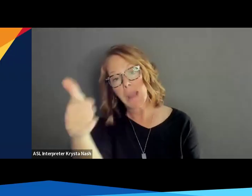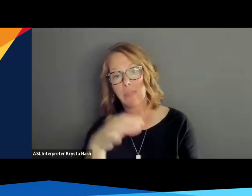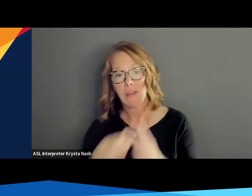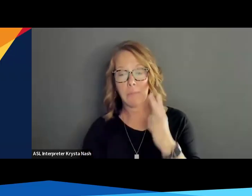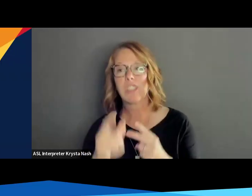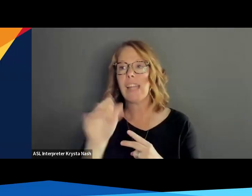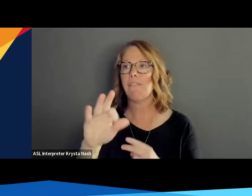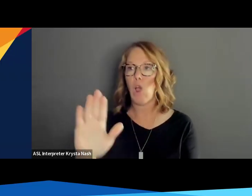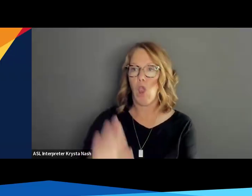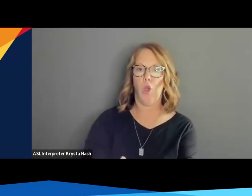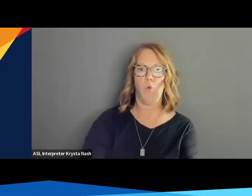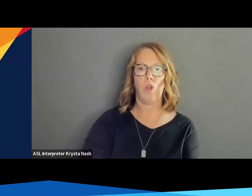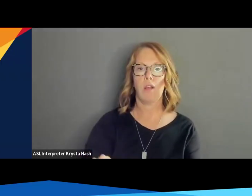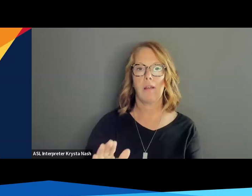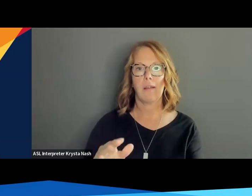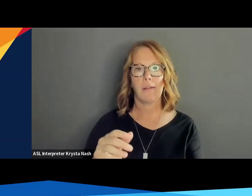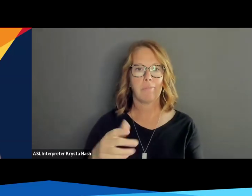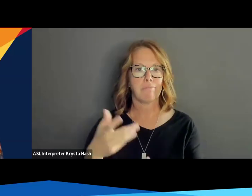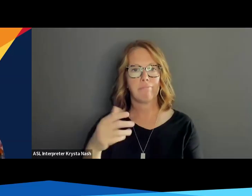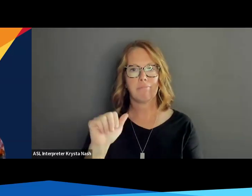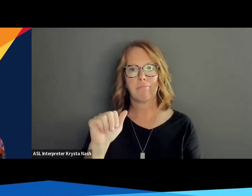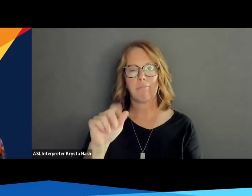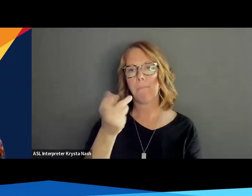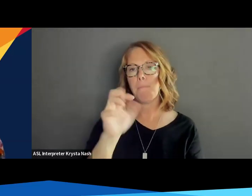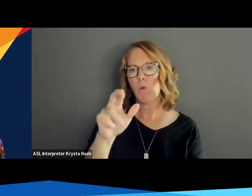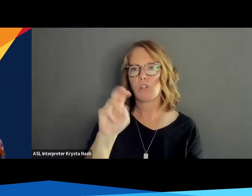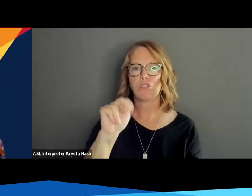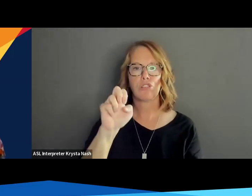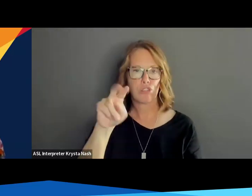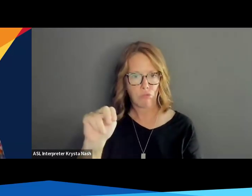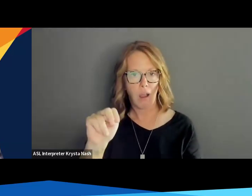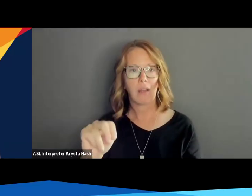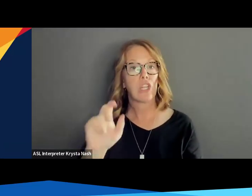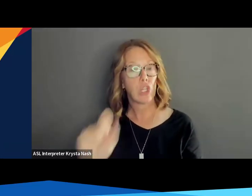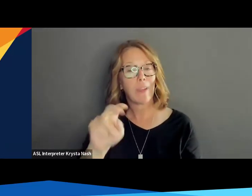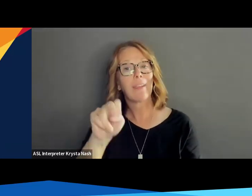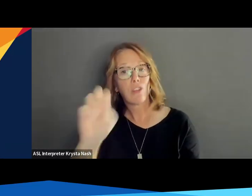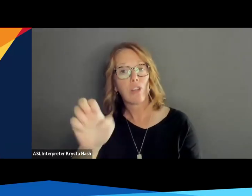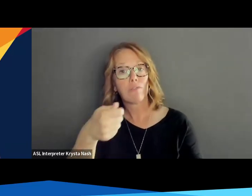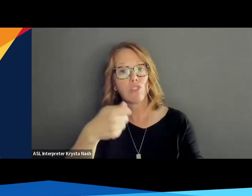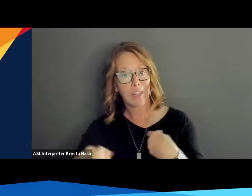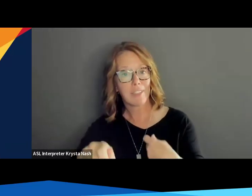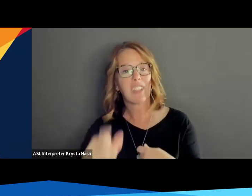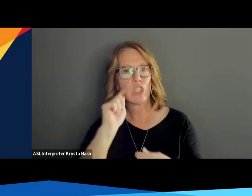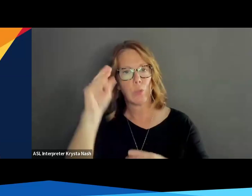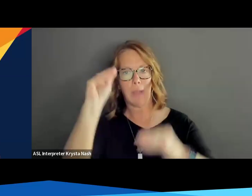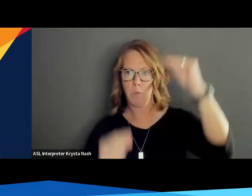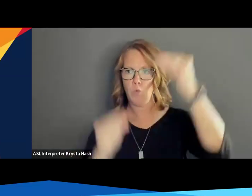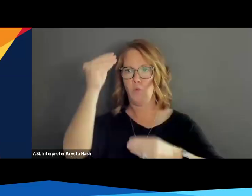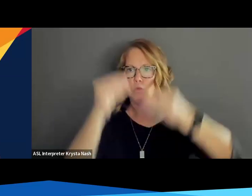have a lower motor neuron injury, you can get a nerve transfers, which you can move some nerves